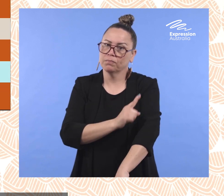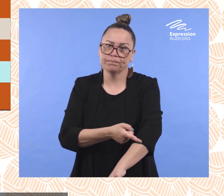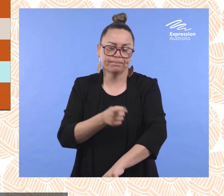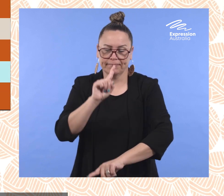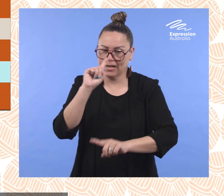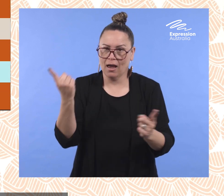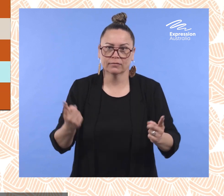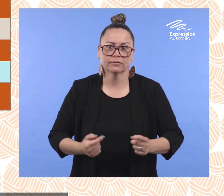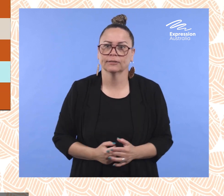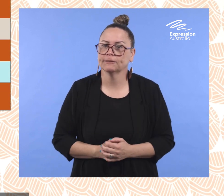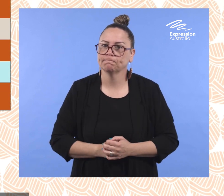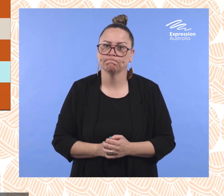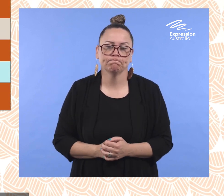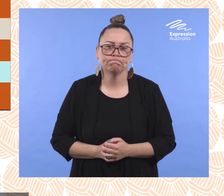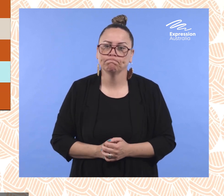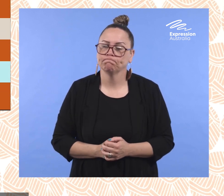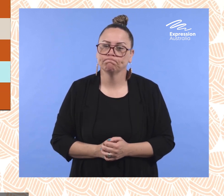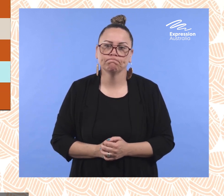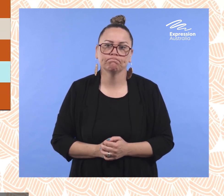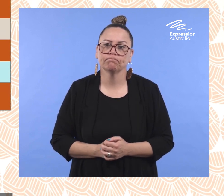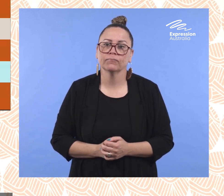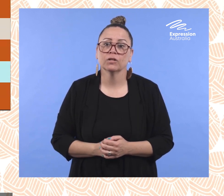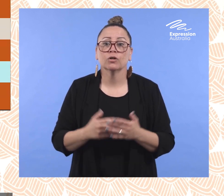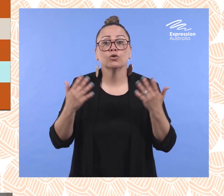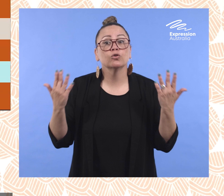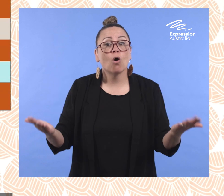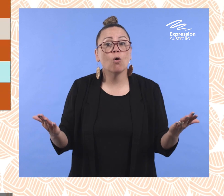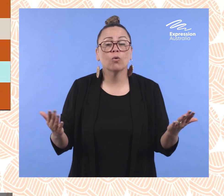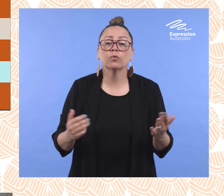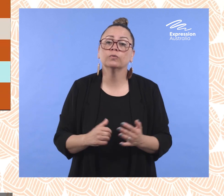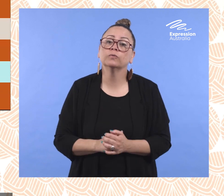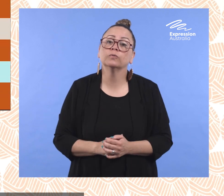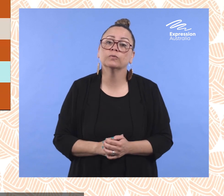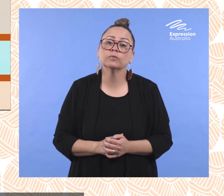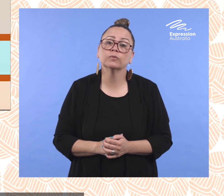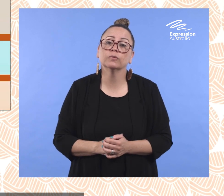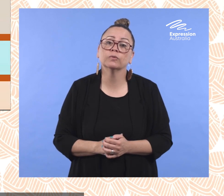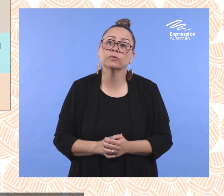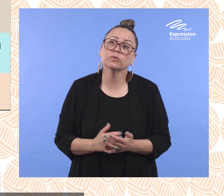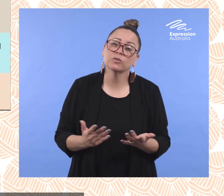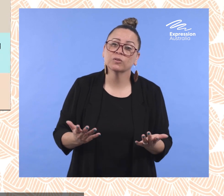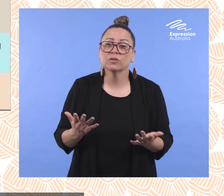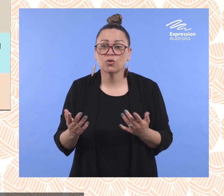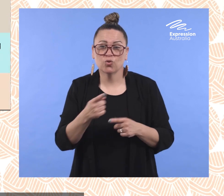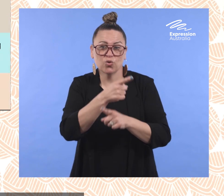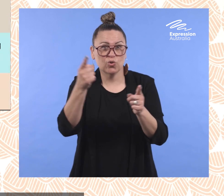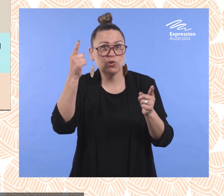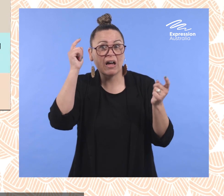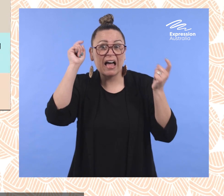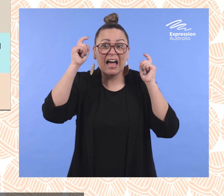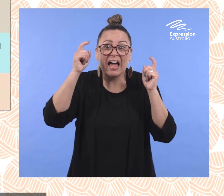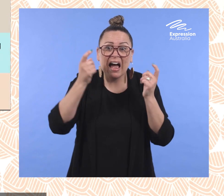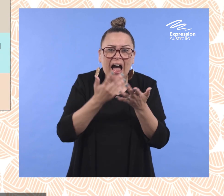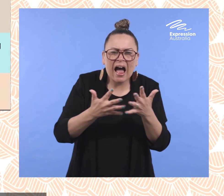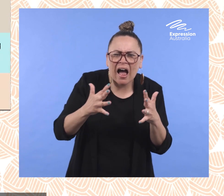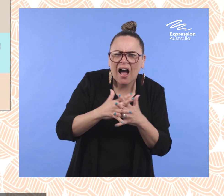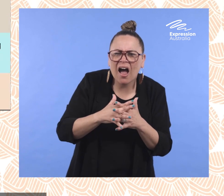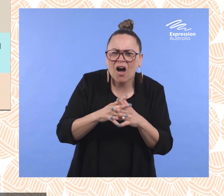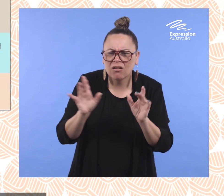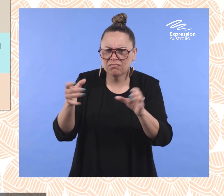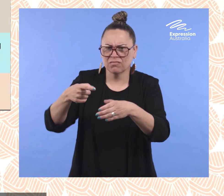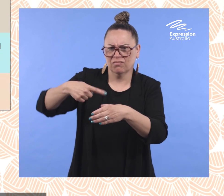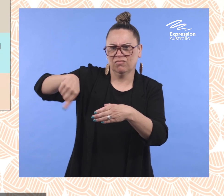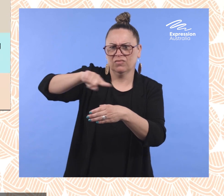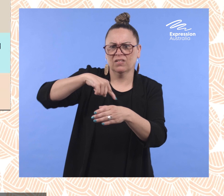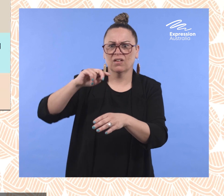not have a veto power. Not at all. So if you're concerned about how it's going to